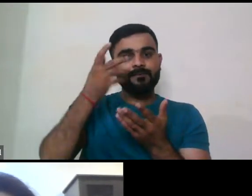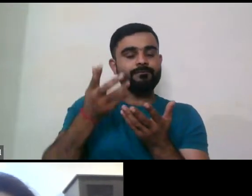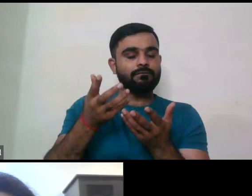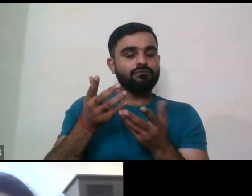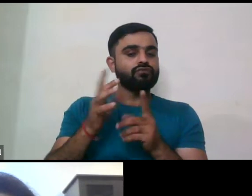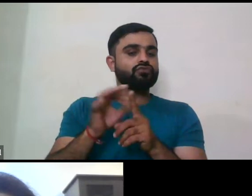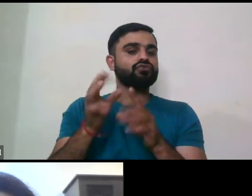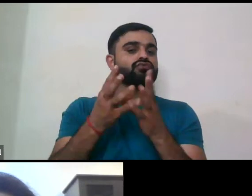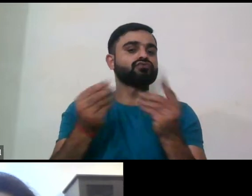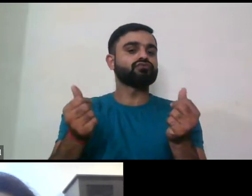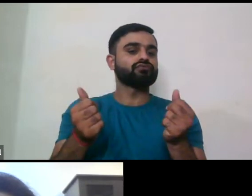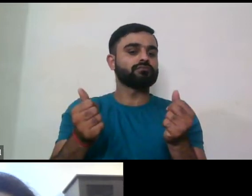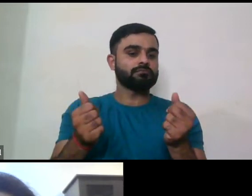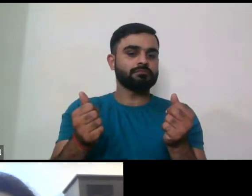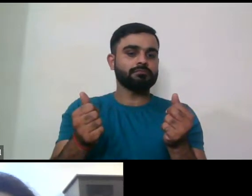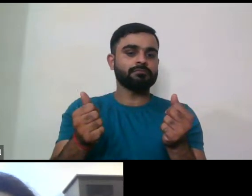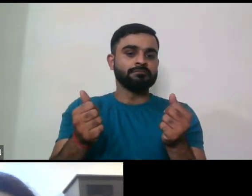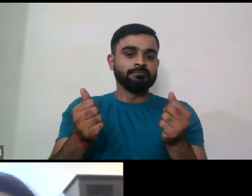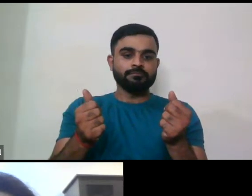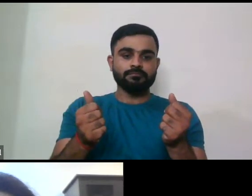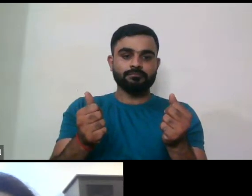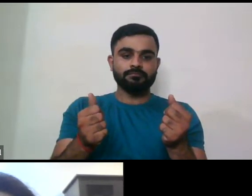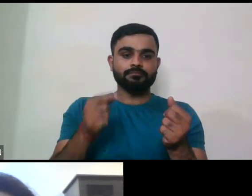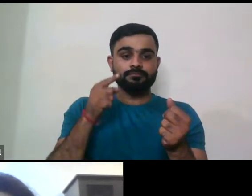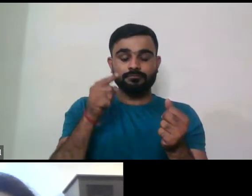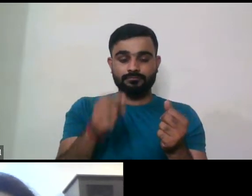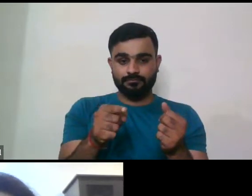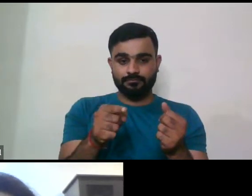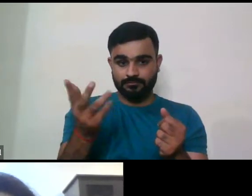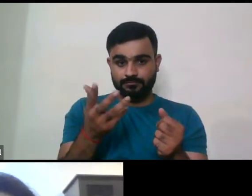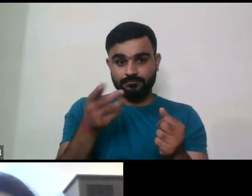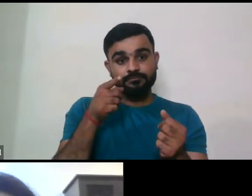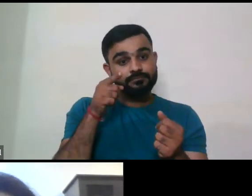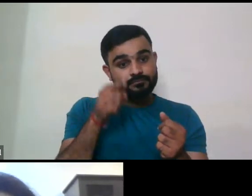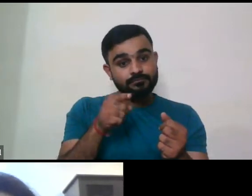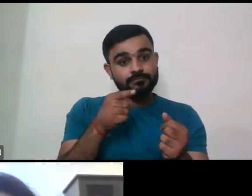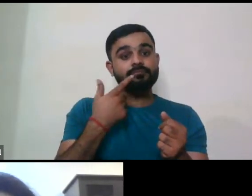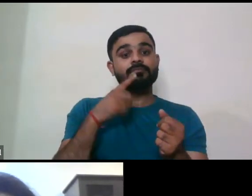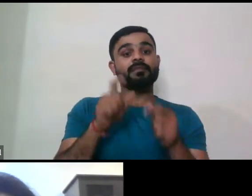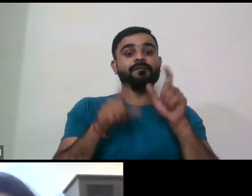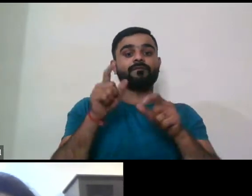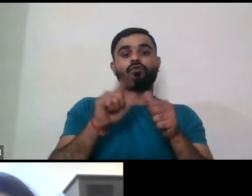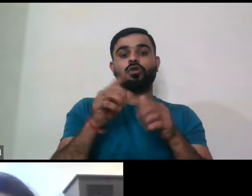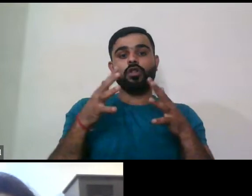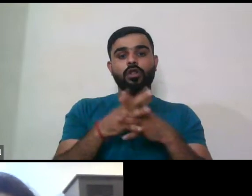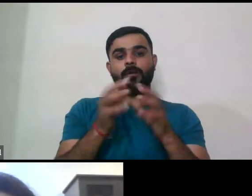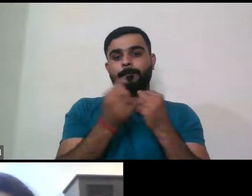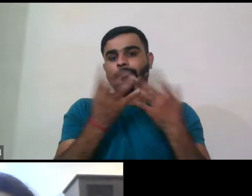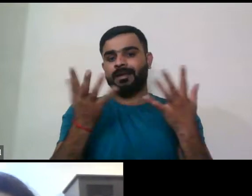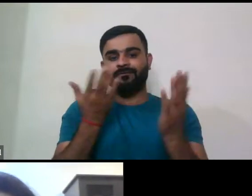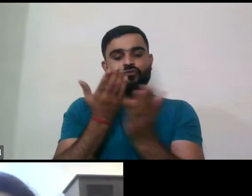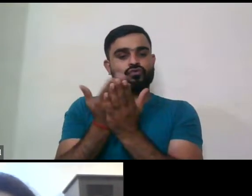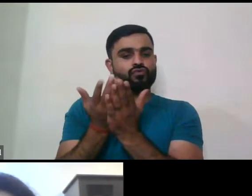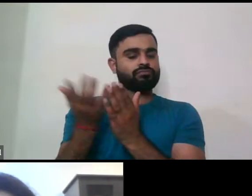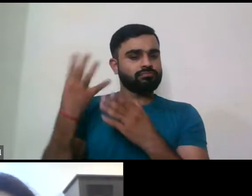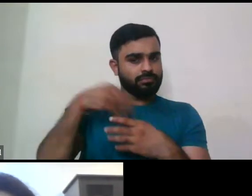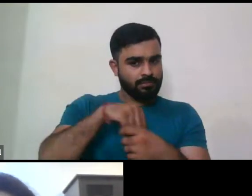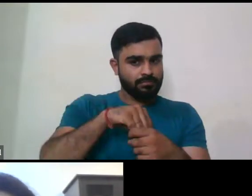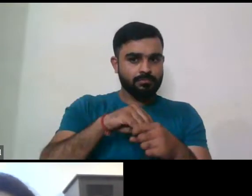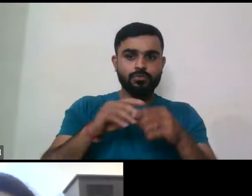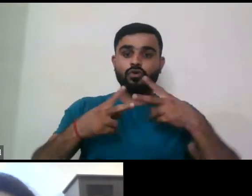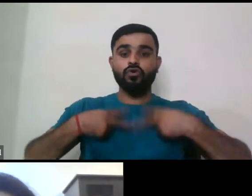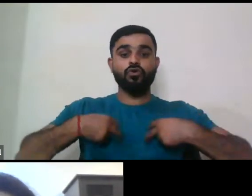their decision. And that is allowing for a lot of matters to come in, which ultimately the